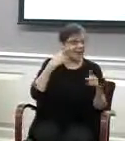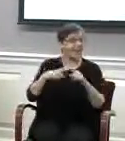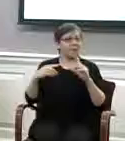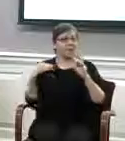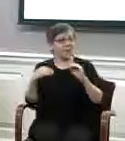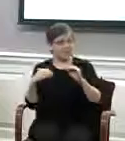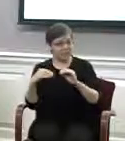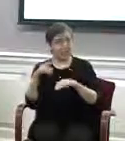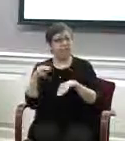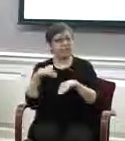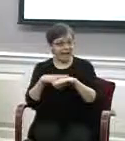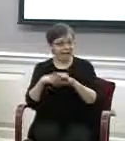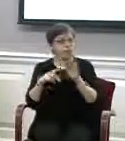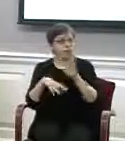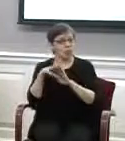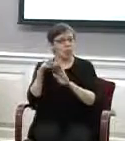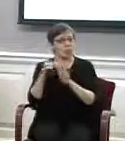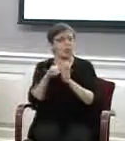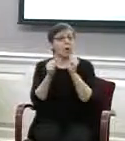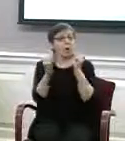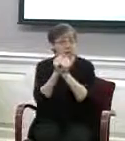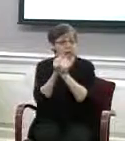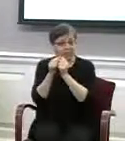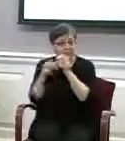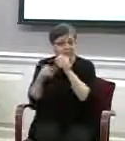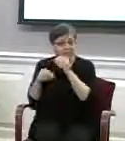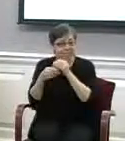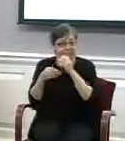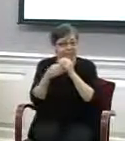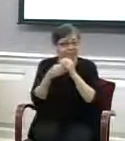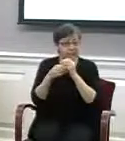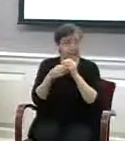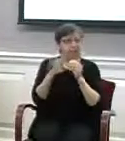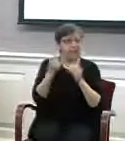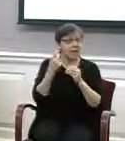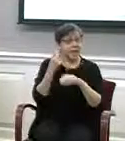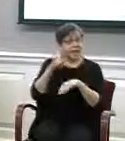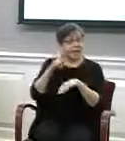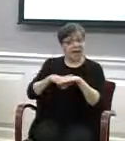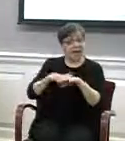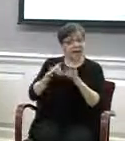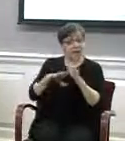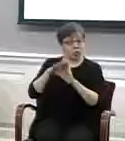in addition to these other bits and pieces. But the national curriculum also includes